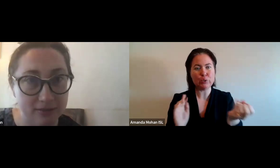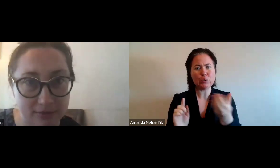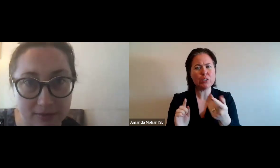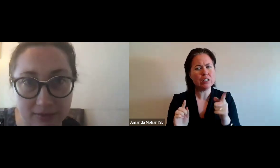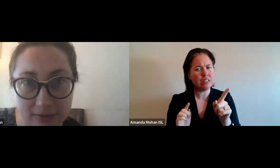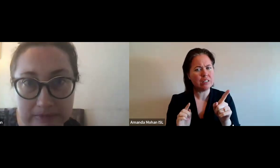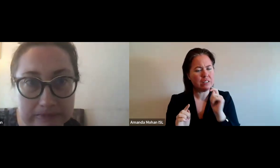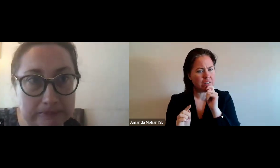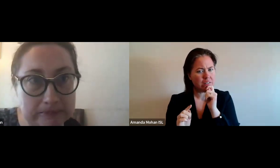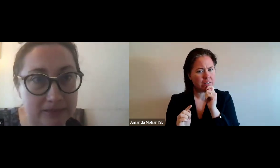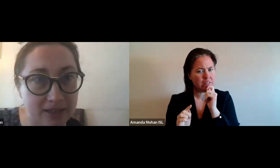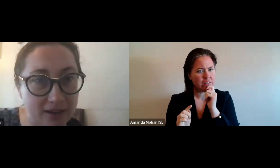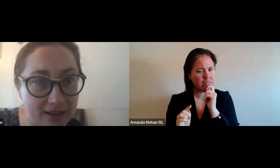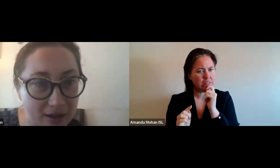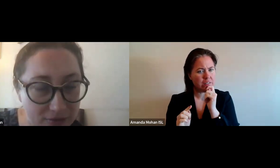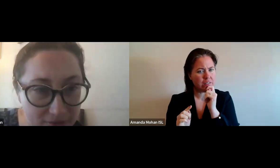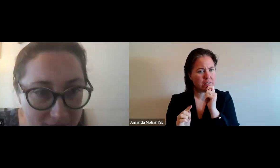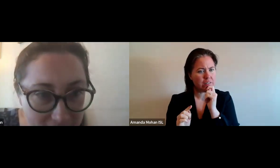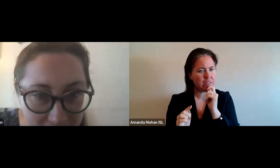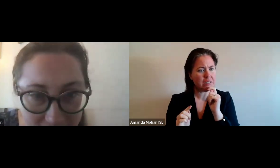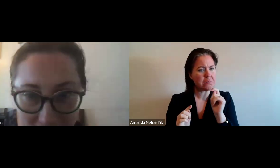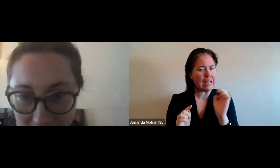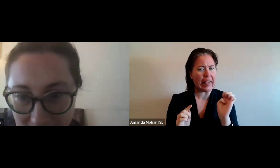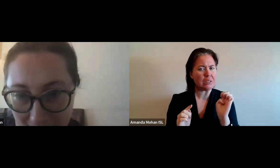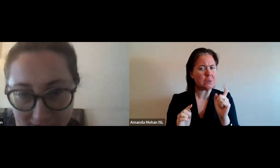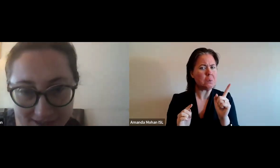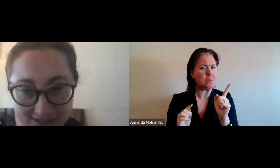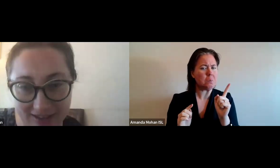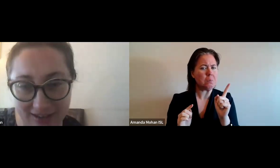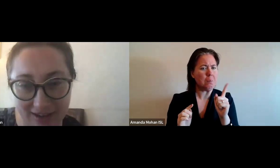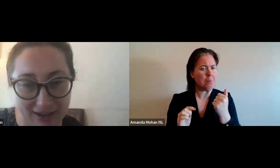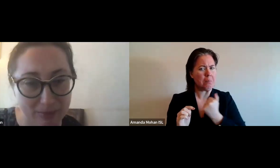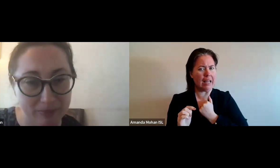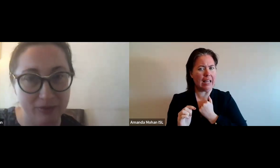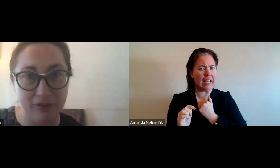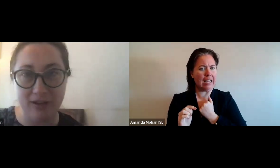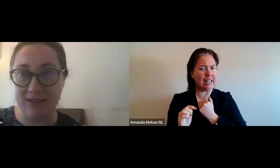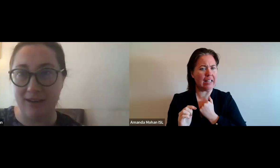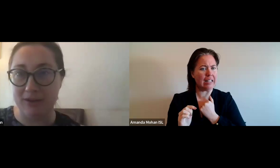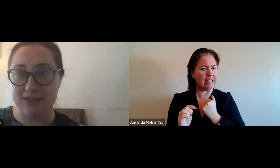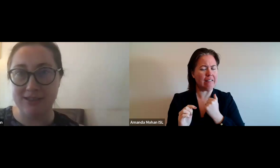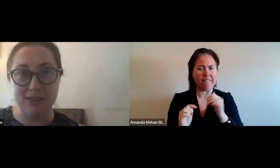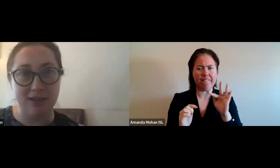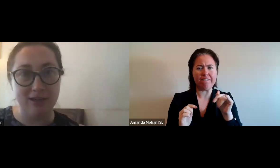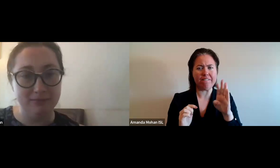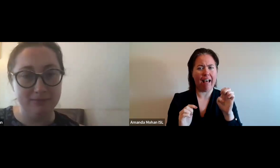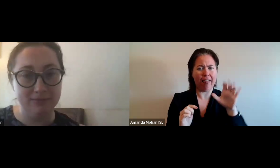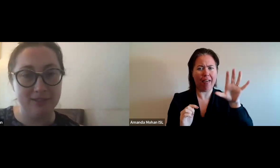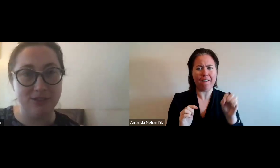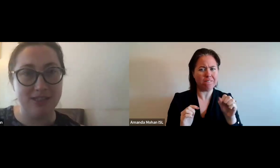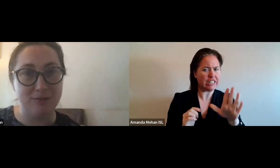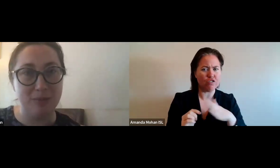don't know why I have lost the files that I wanted to